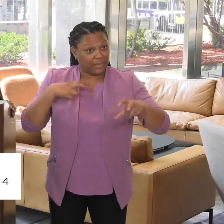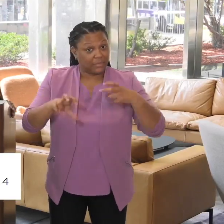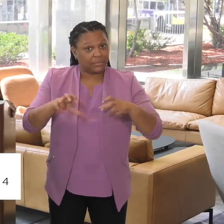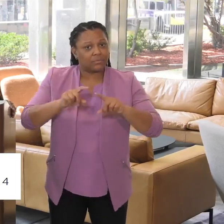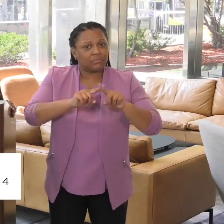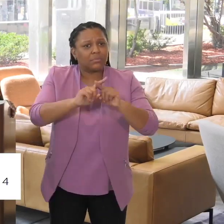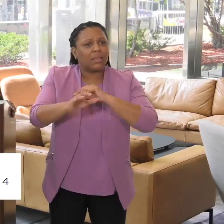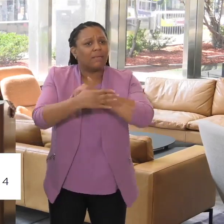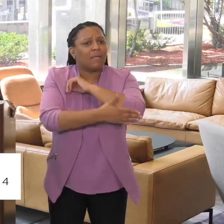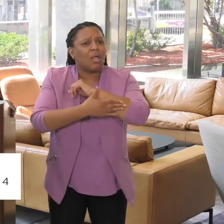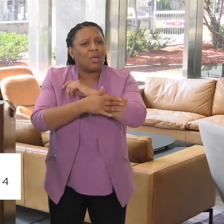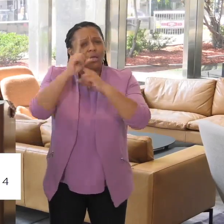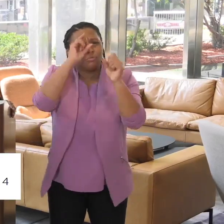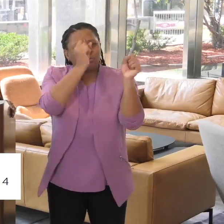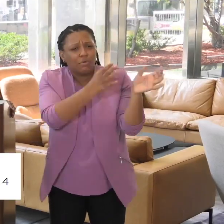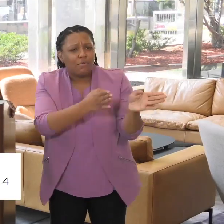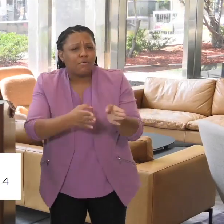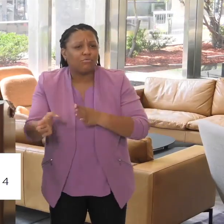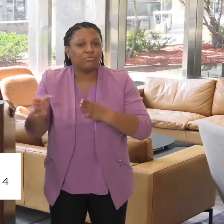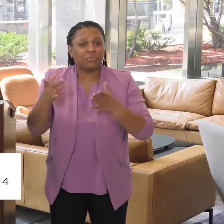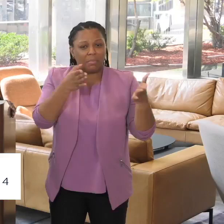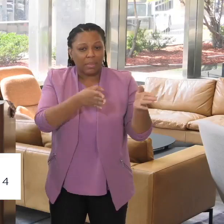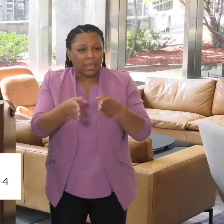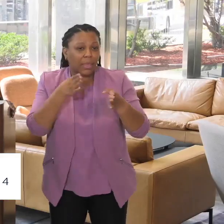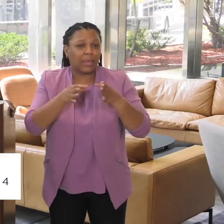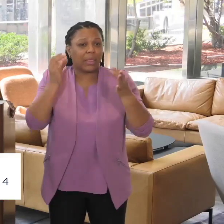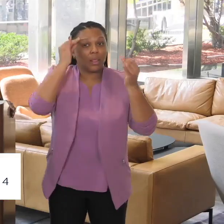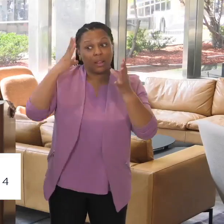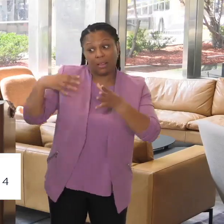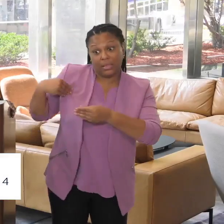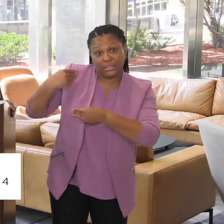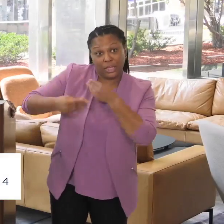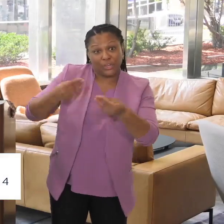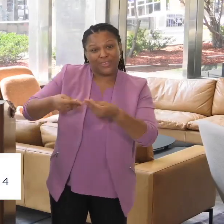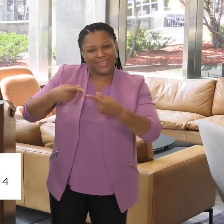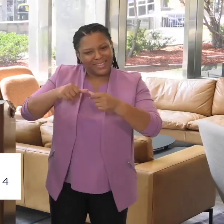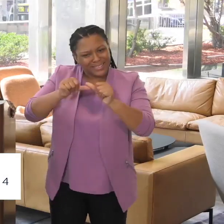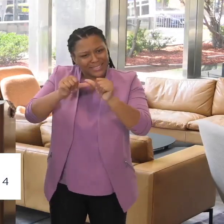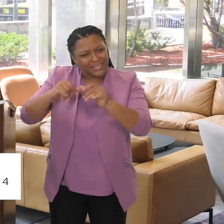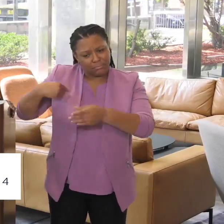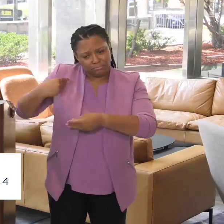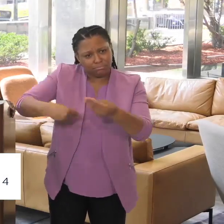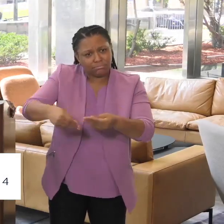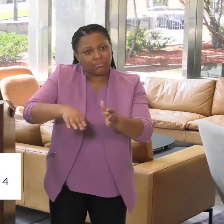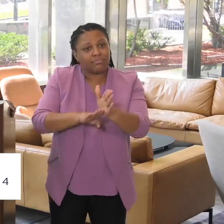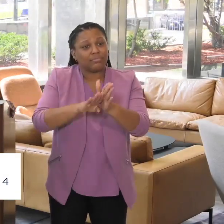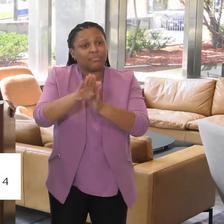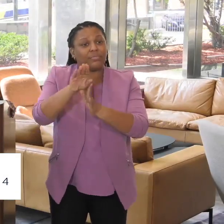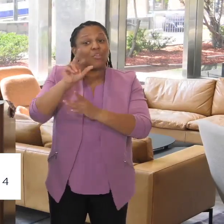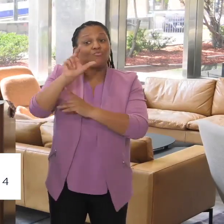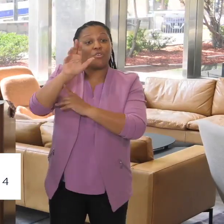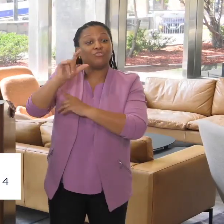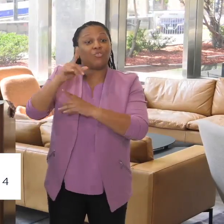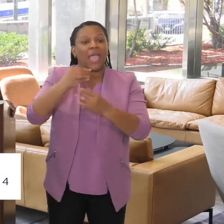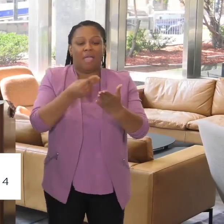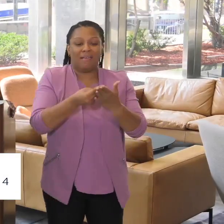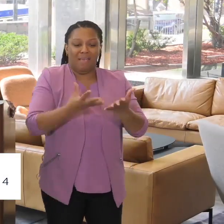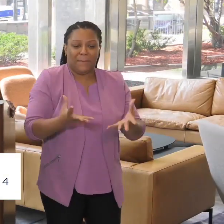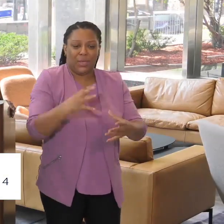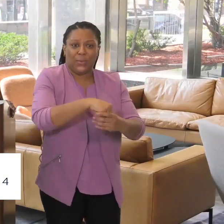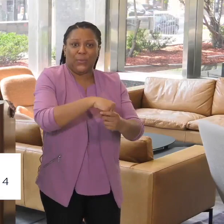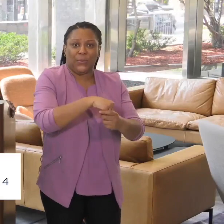of intergenerational prosperity for racial and economic inclusion. And it aligns to